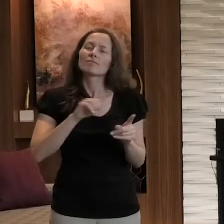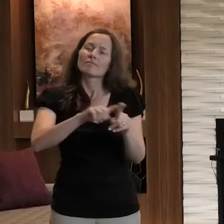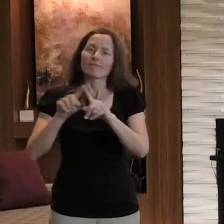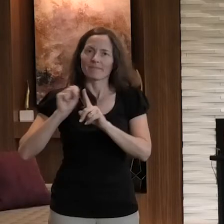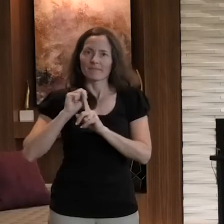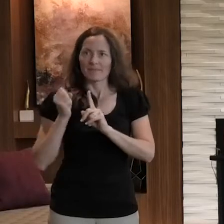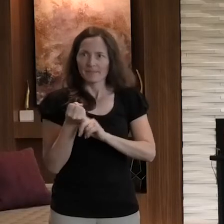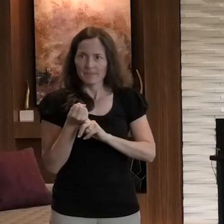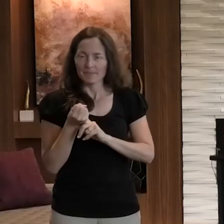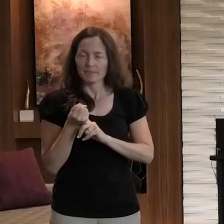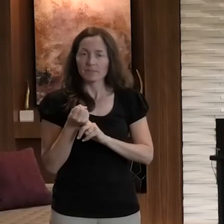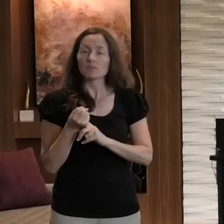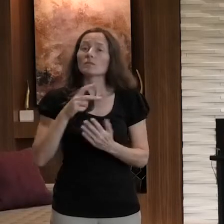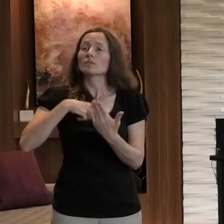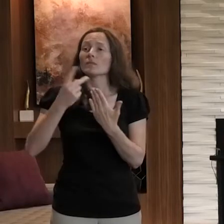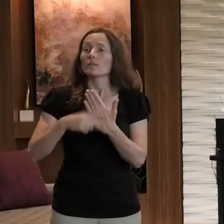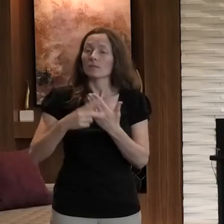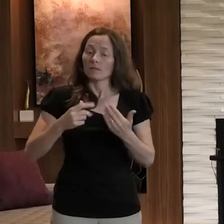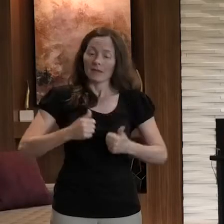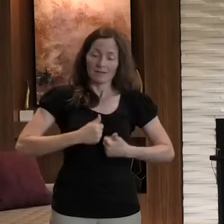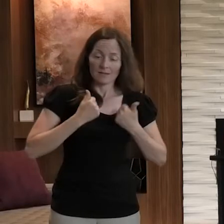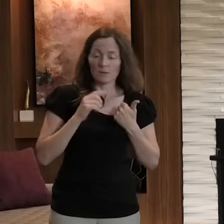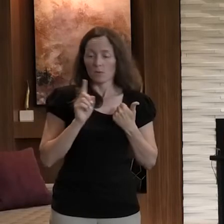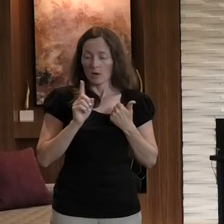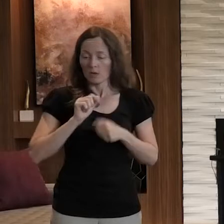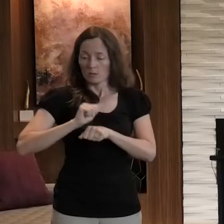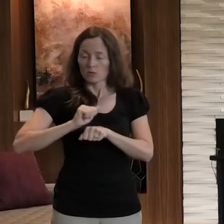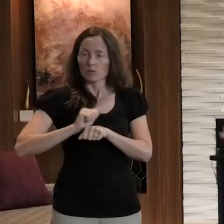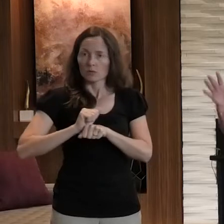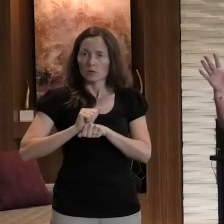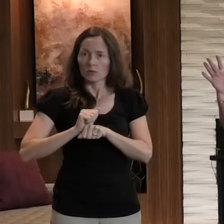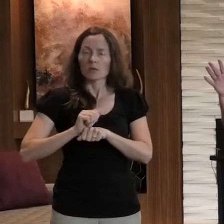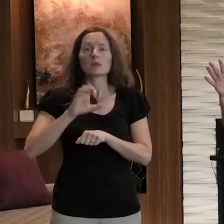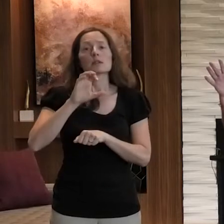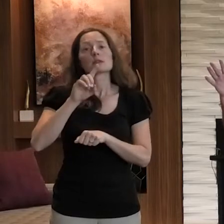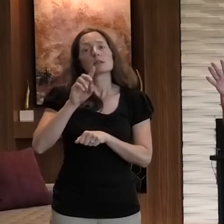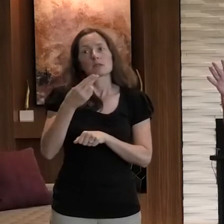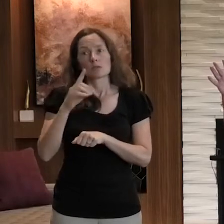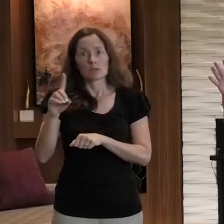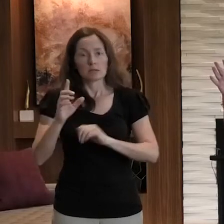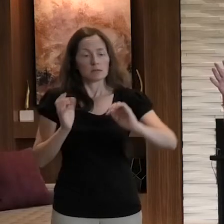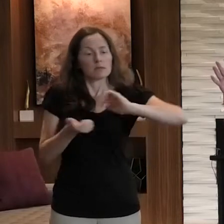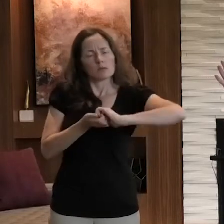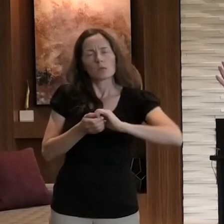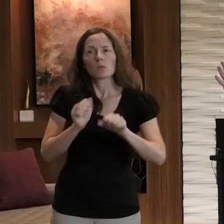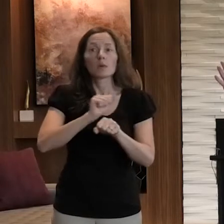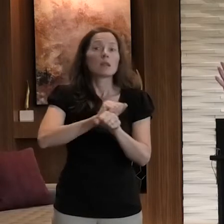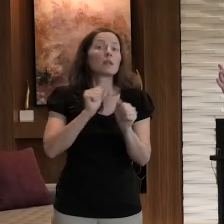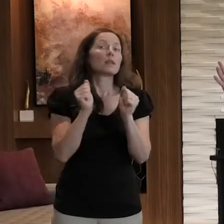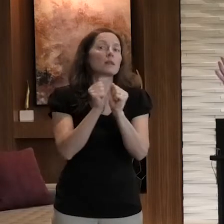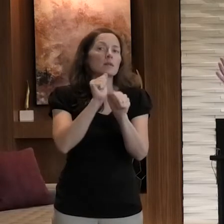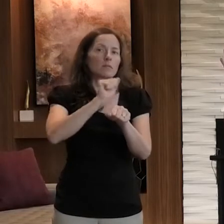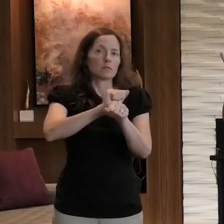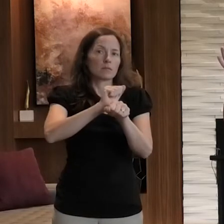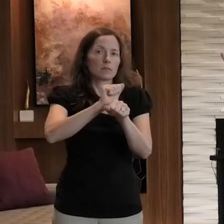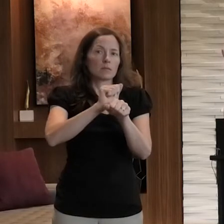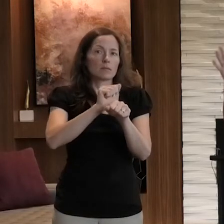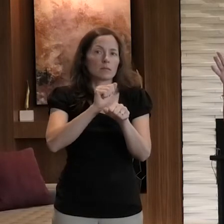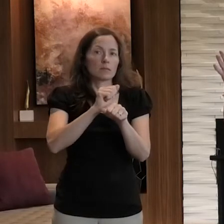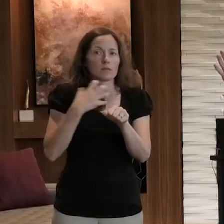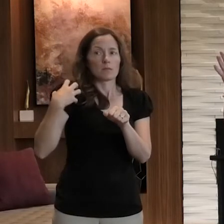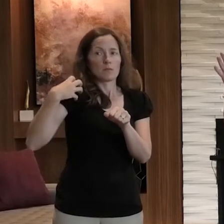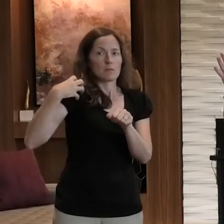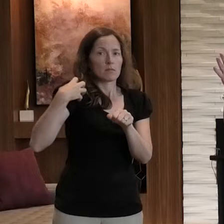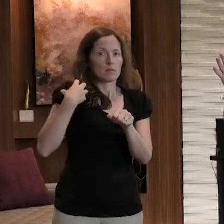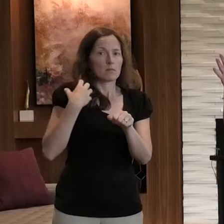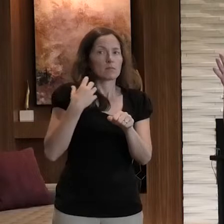Work, CDHC partners with employers. All right? And they have to be located in